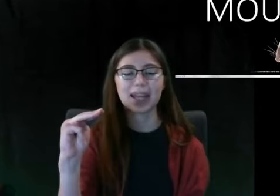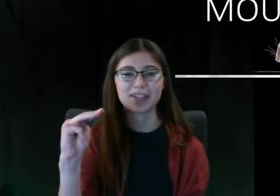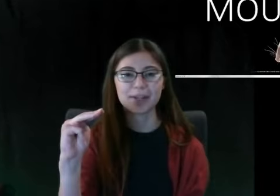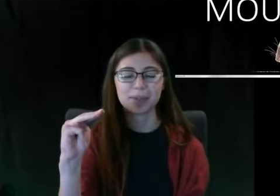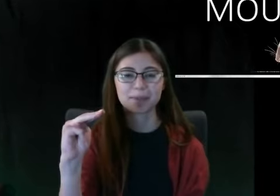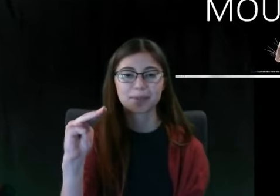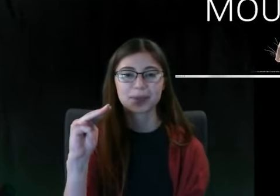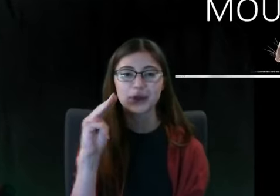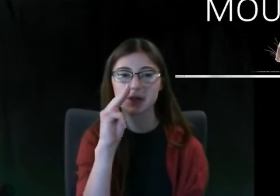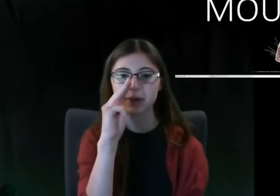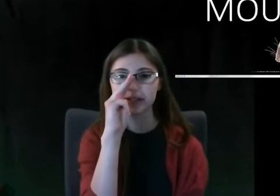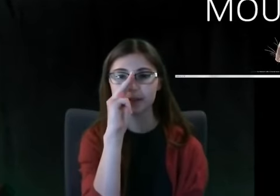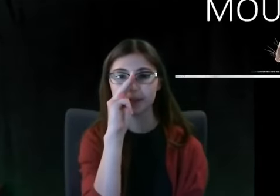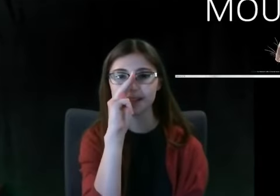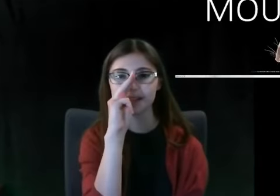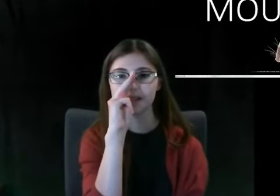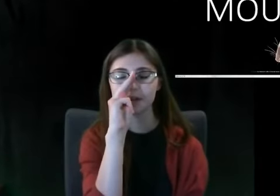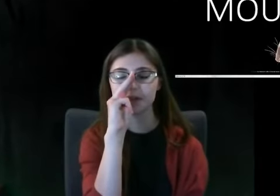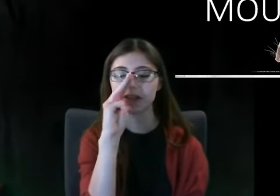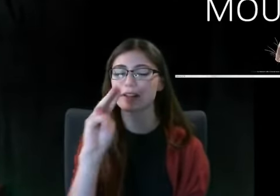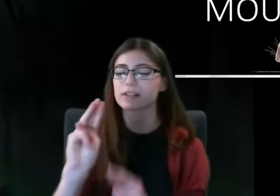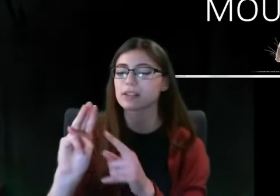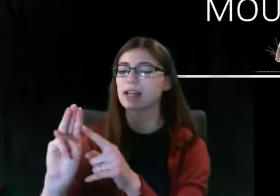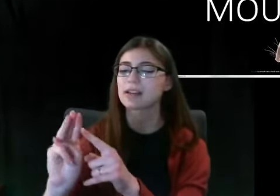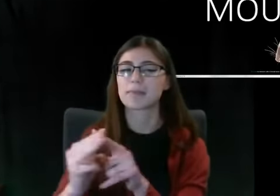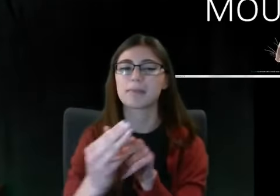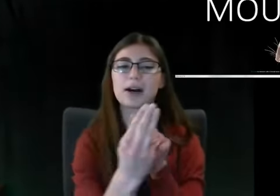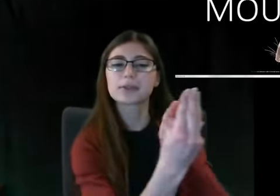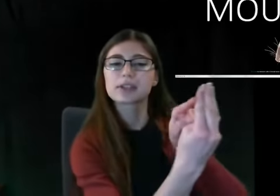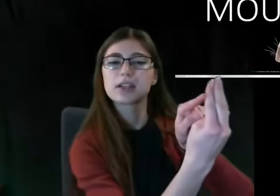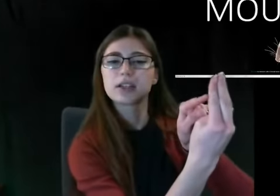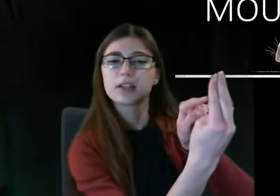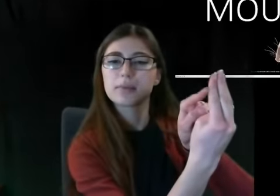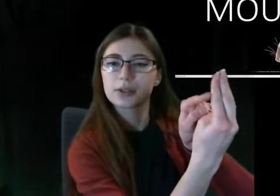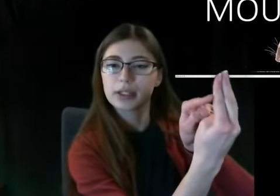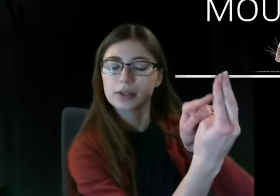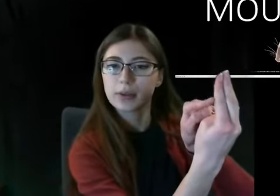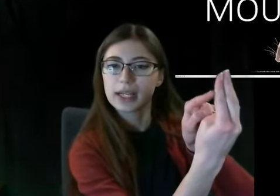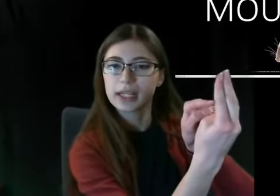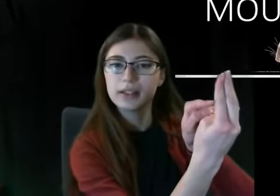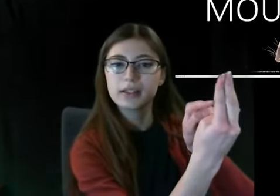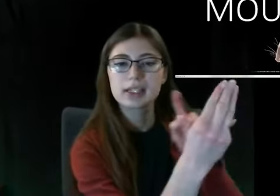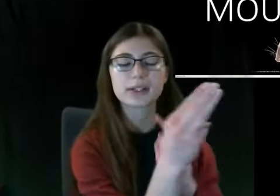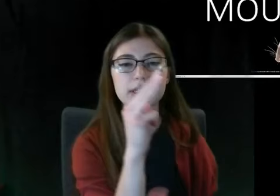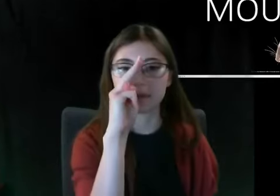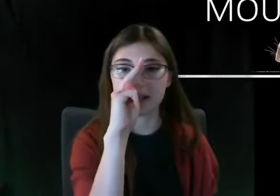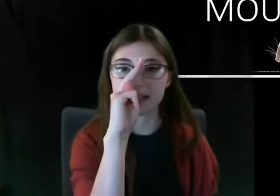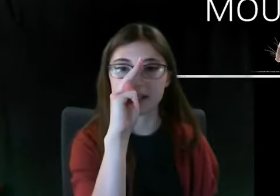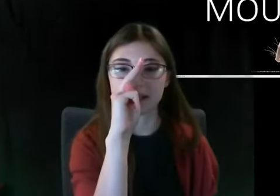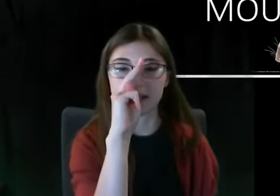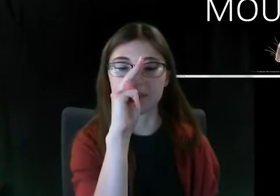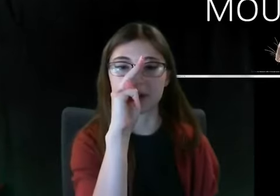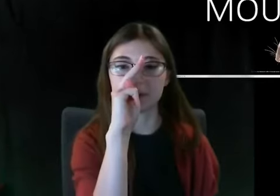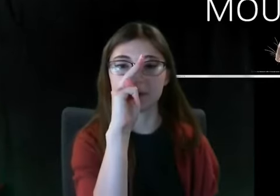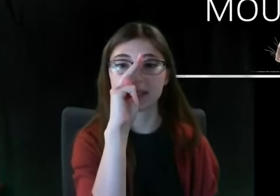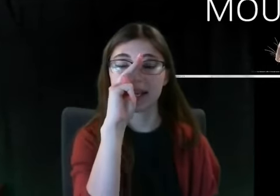shape. You are going to rest your fingers at about your middle knuckle right here is going to rest on the side of your nose and